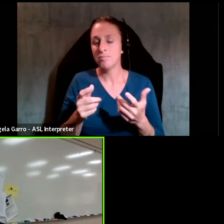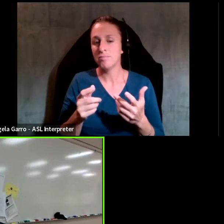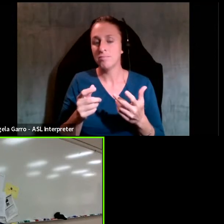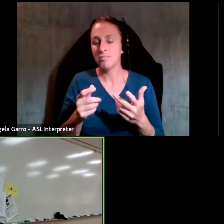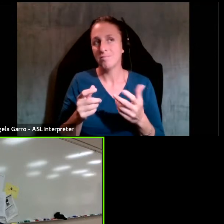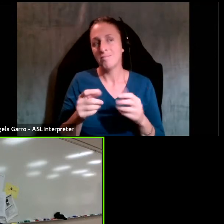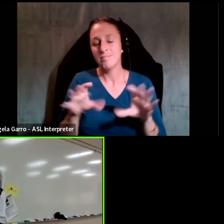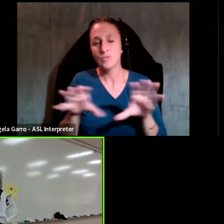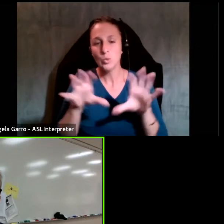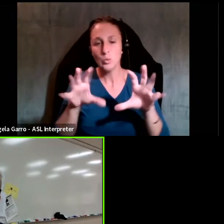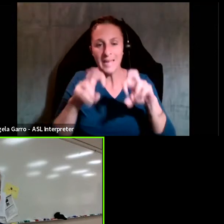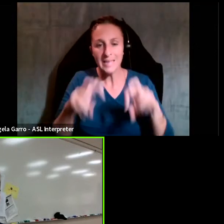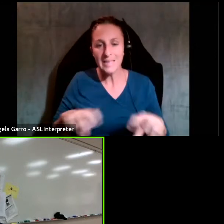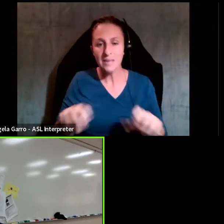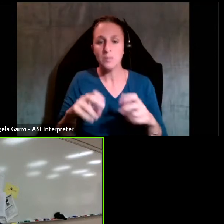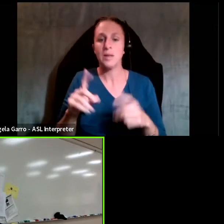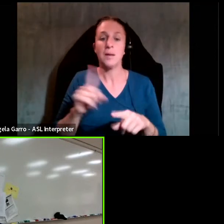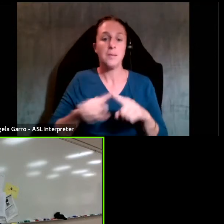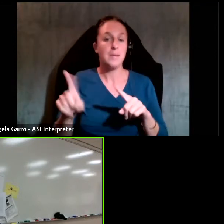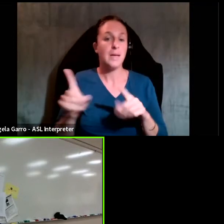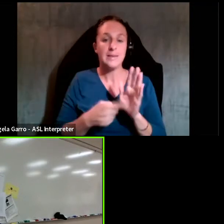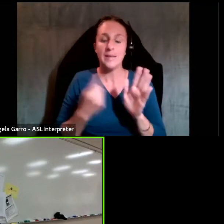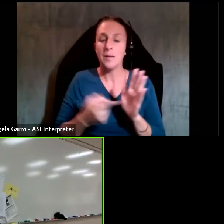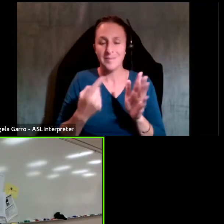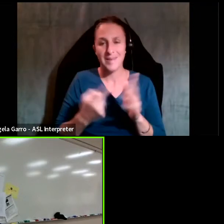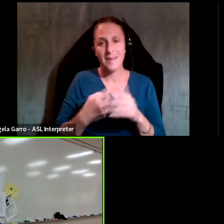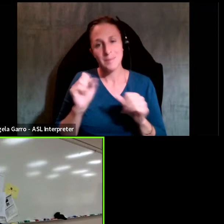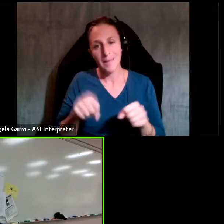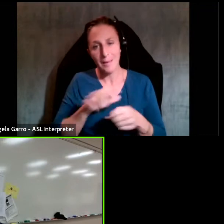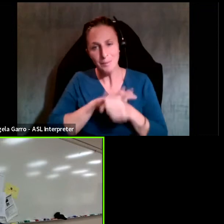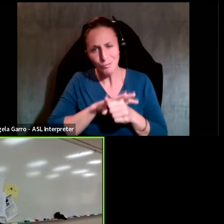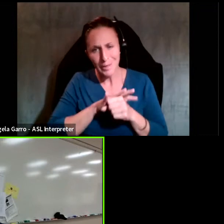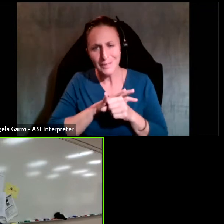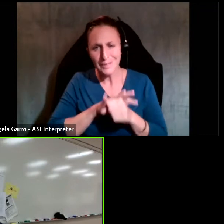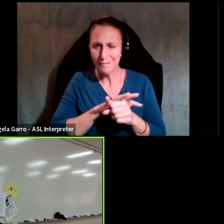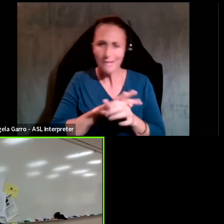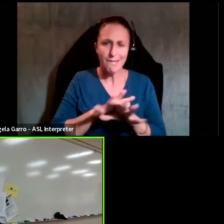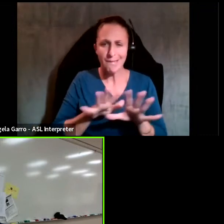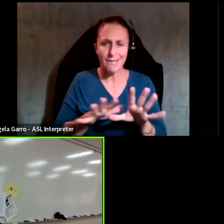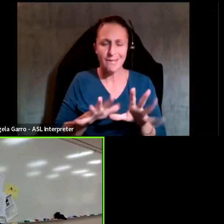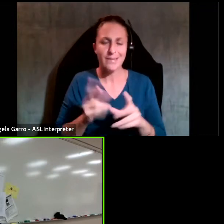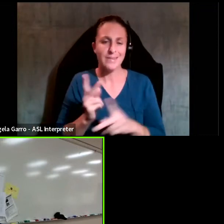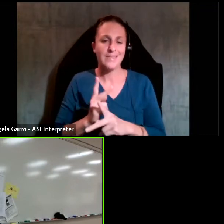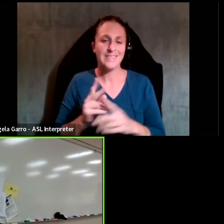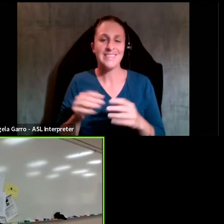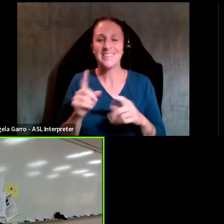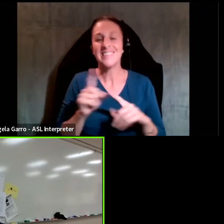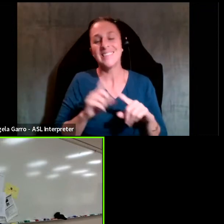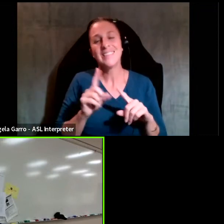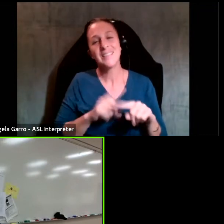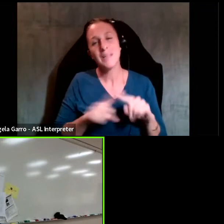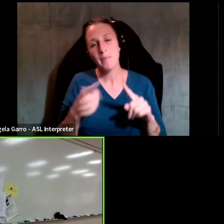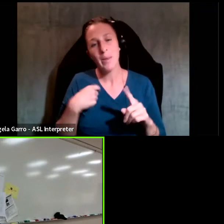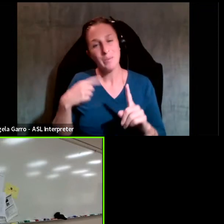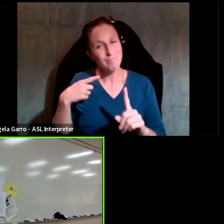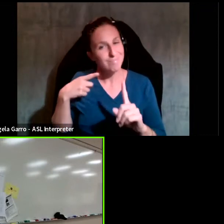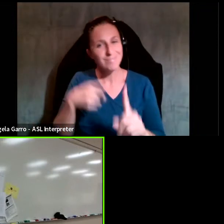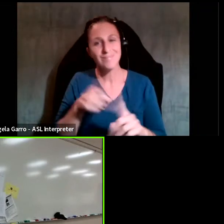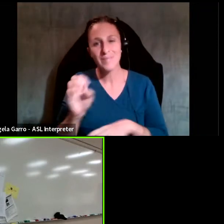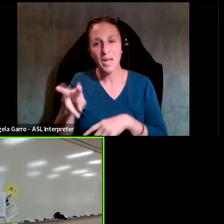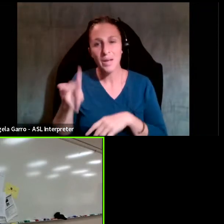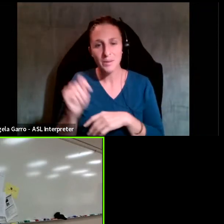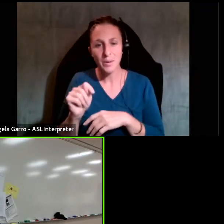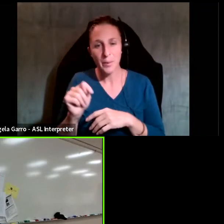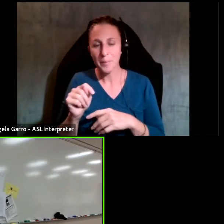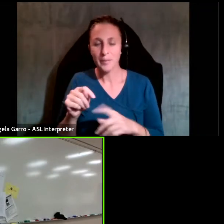assessment, but sometimes it can be a little bit stressful and trying. So we're headed to October, and so